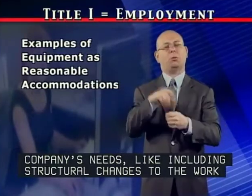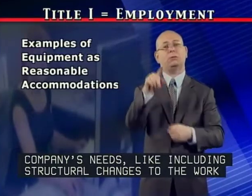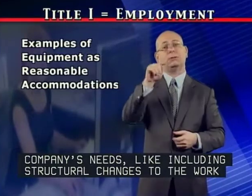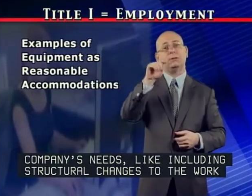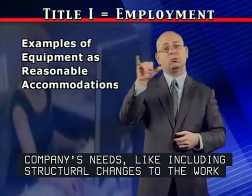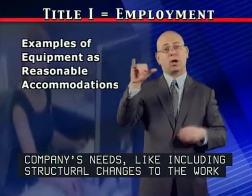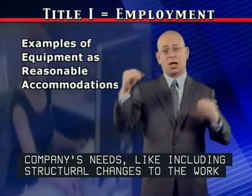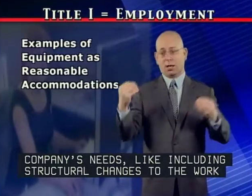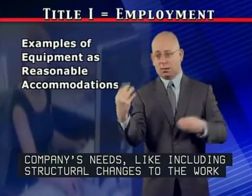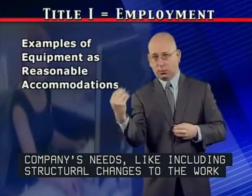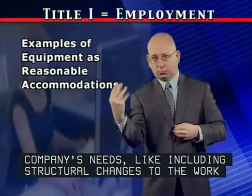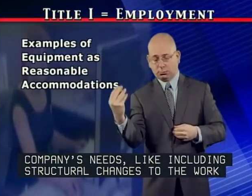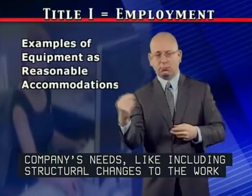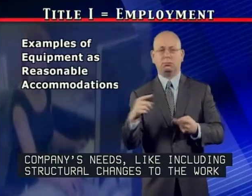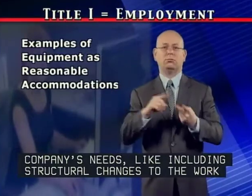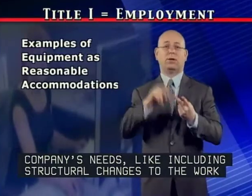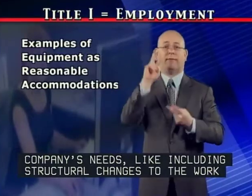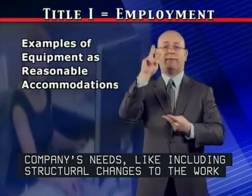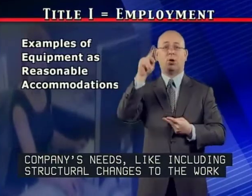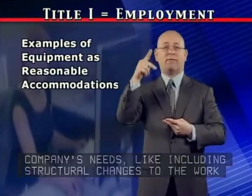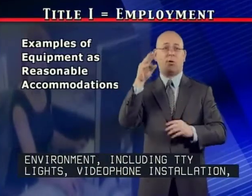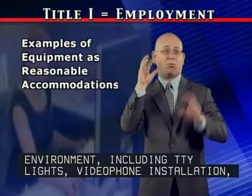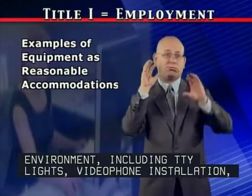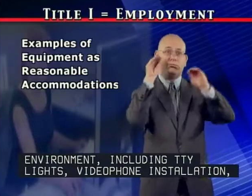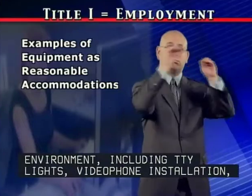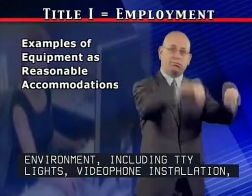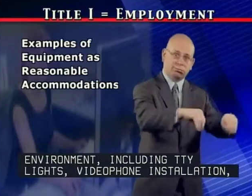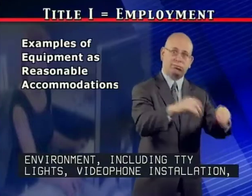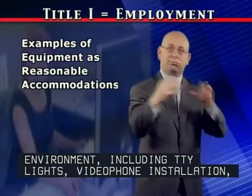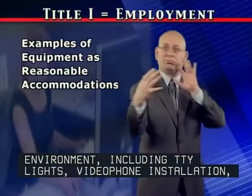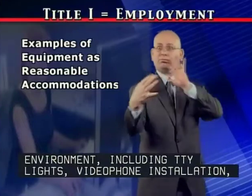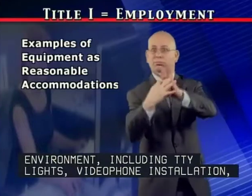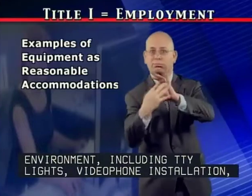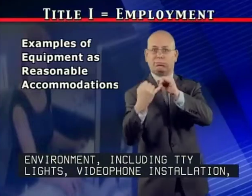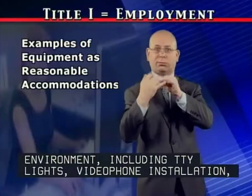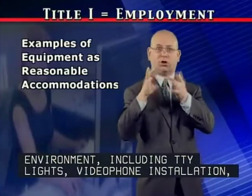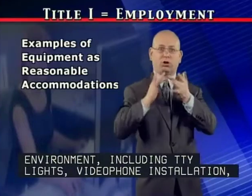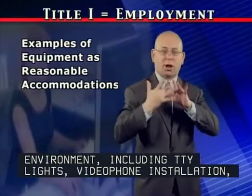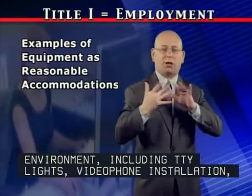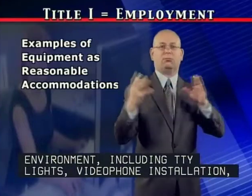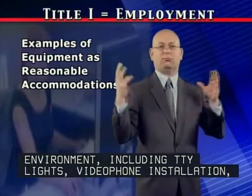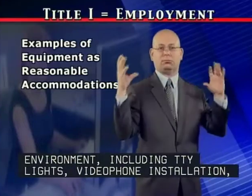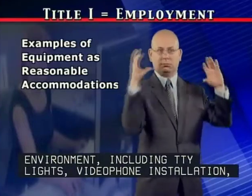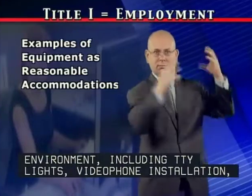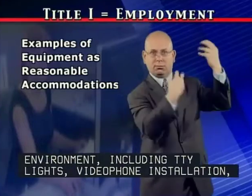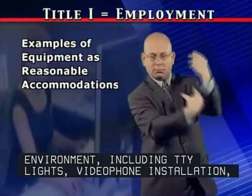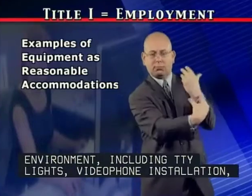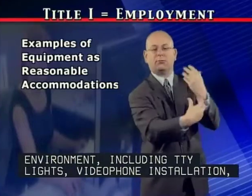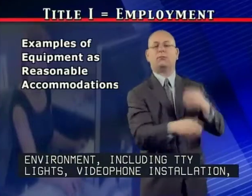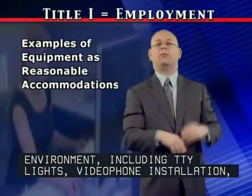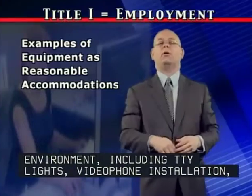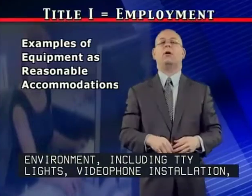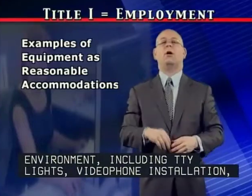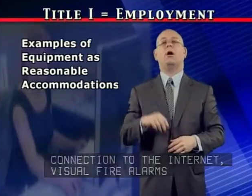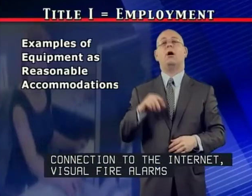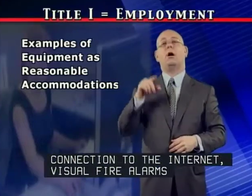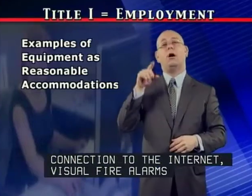Like including structural changes to the work environment, including TTY lights, video phone installation, connection